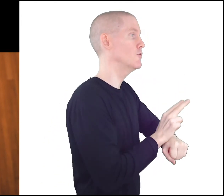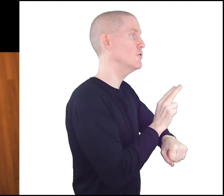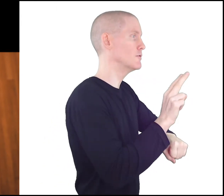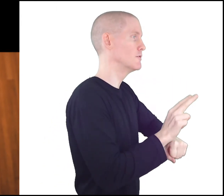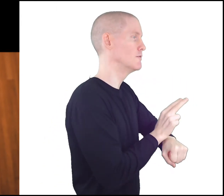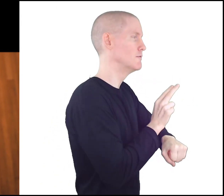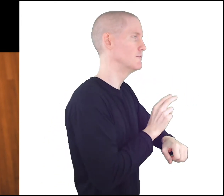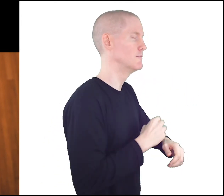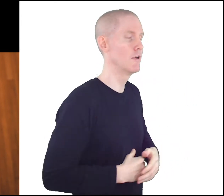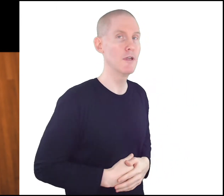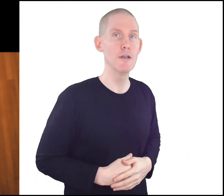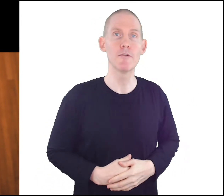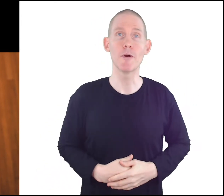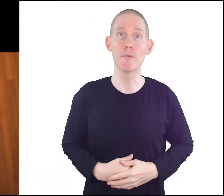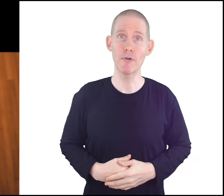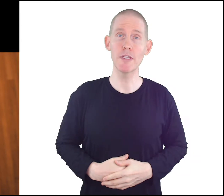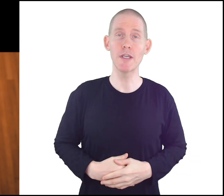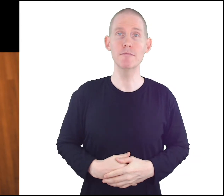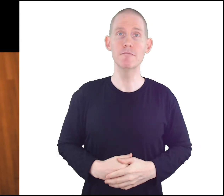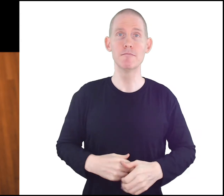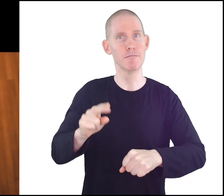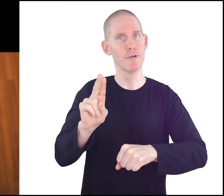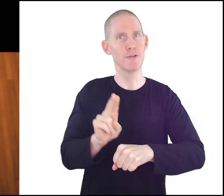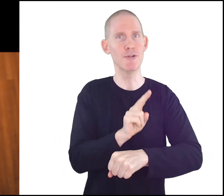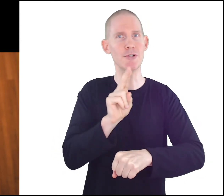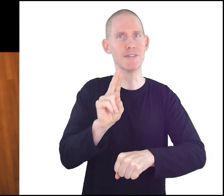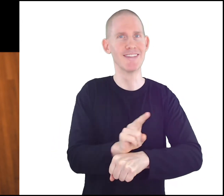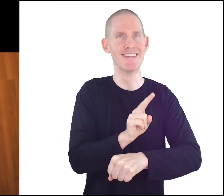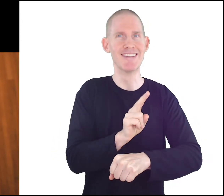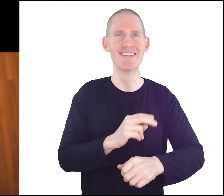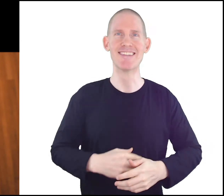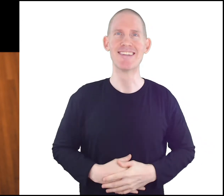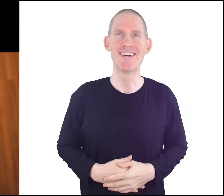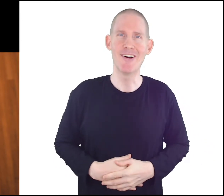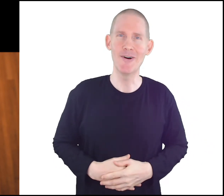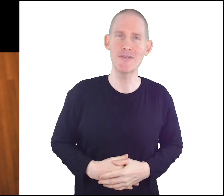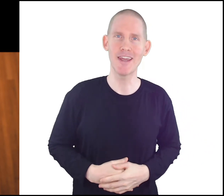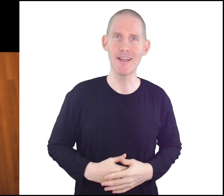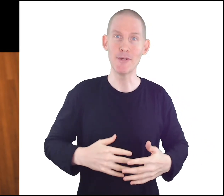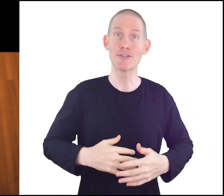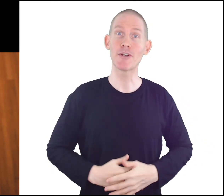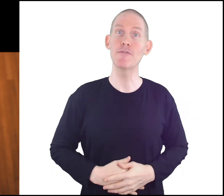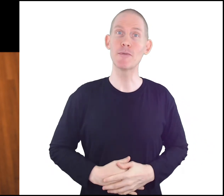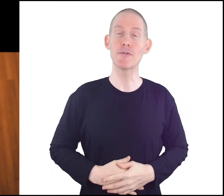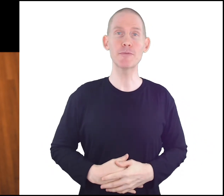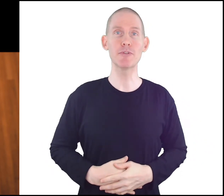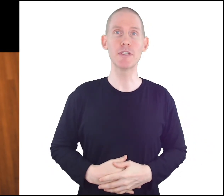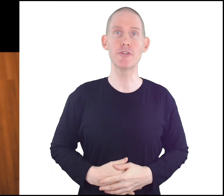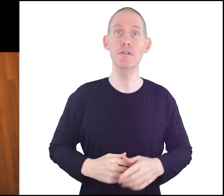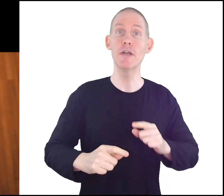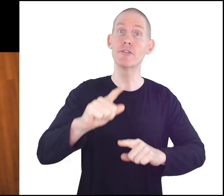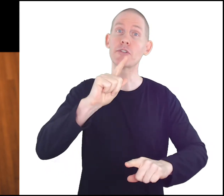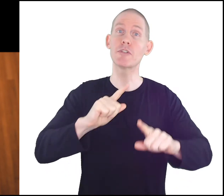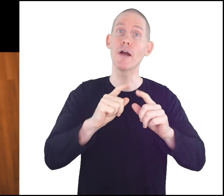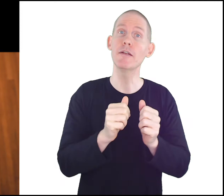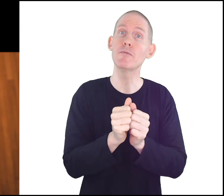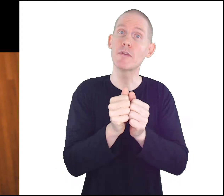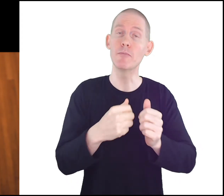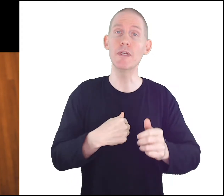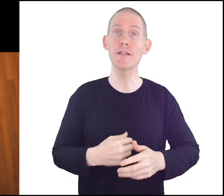Use. From the front again. Use. Okay, starting from the rest position, sign with me. Let's do